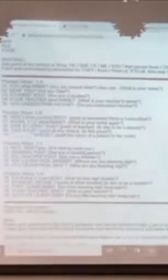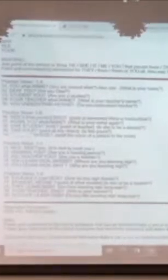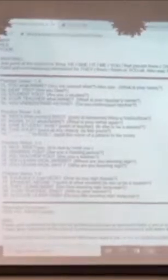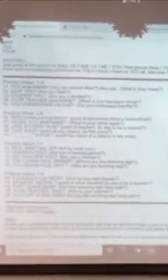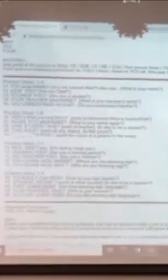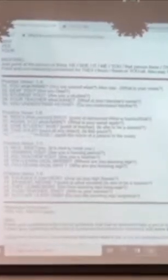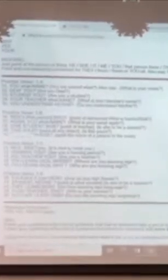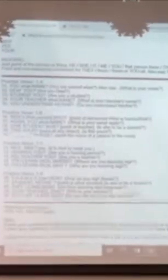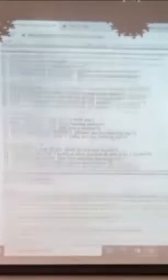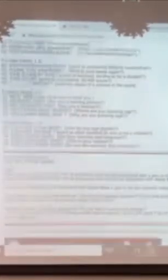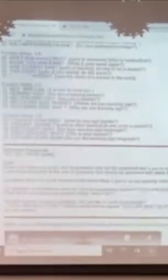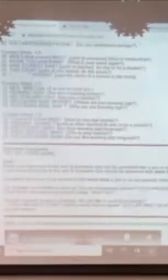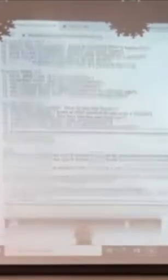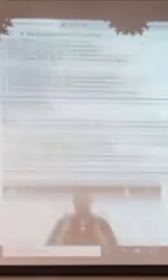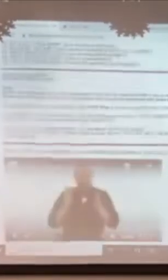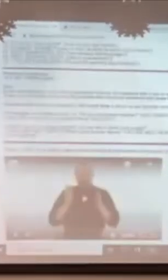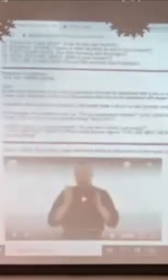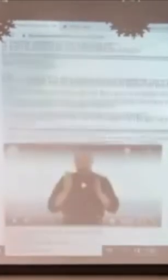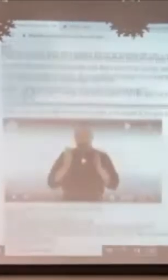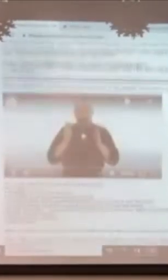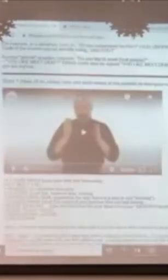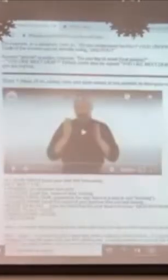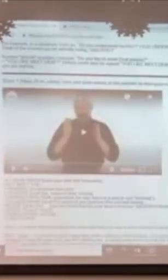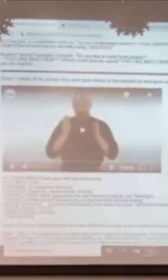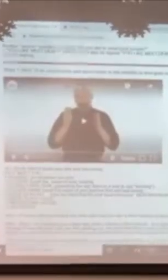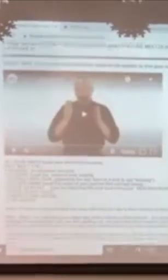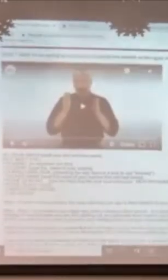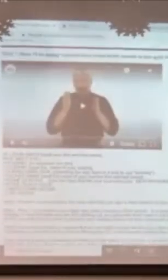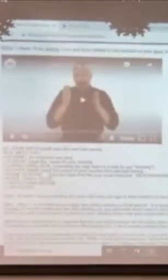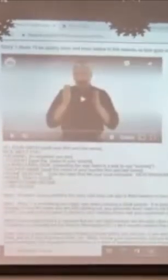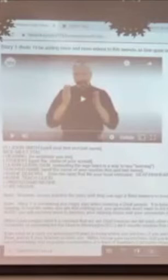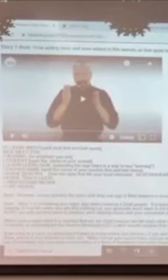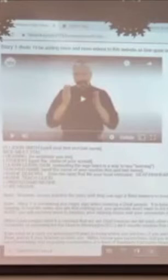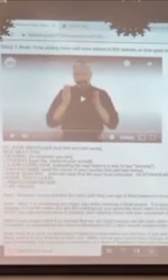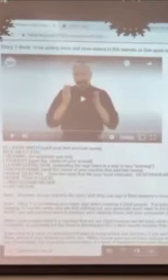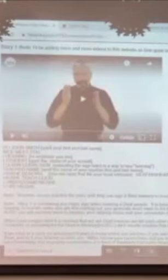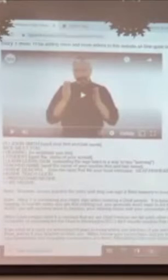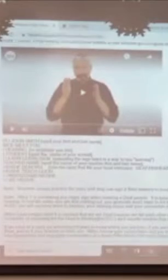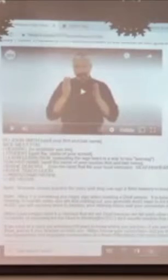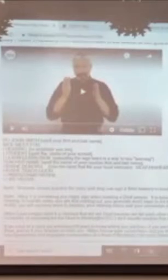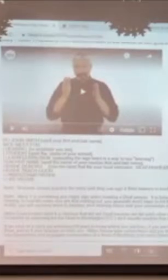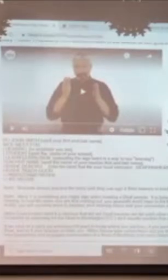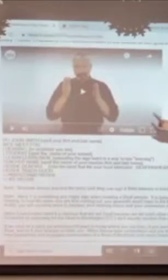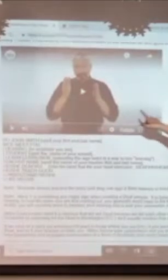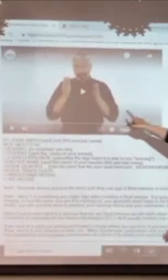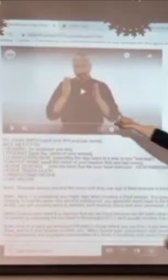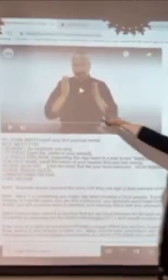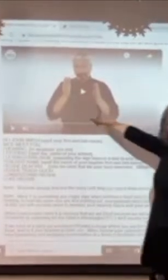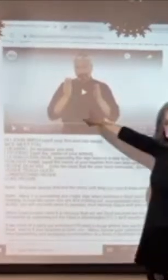down, it's like 21 pages. This is all just lesson 1. It's just, and then you can watch a little story that he's doing.